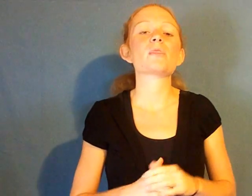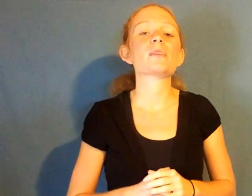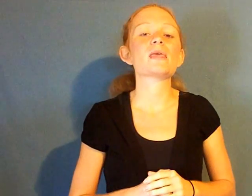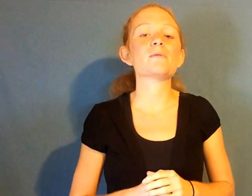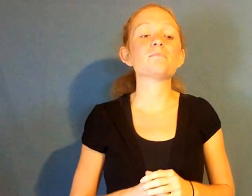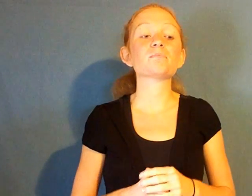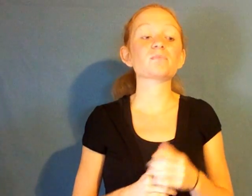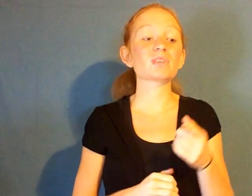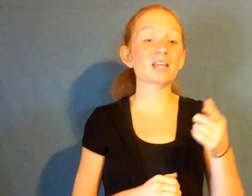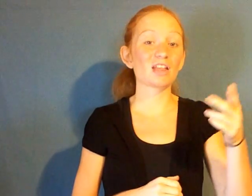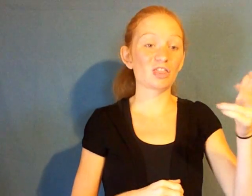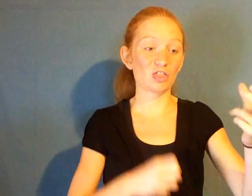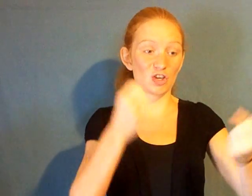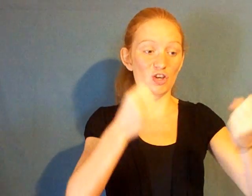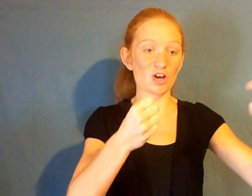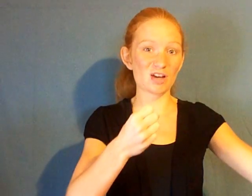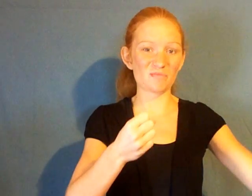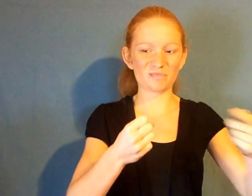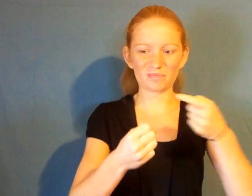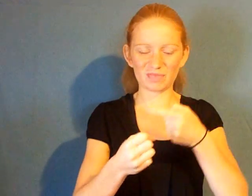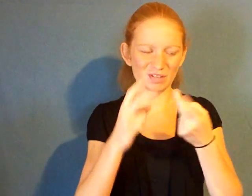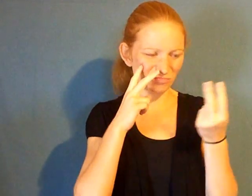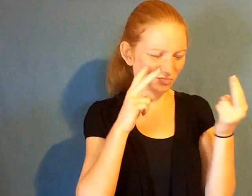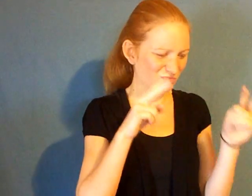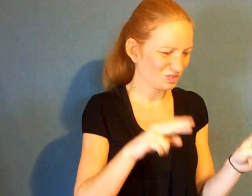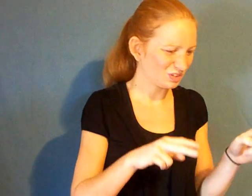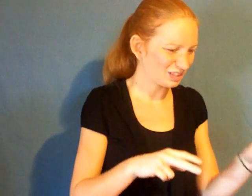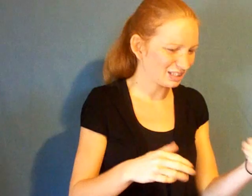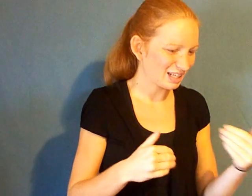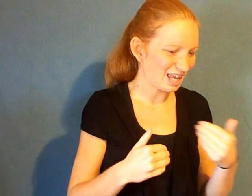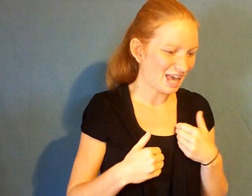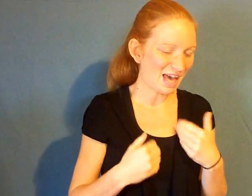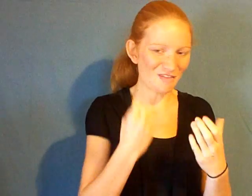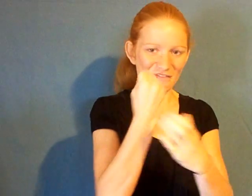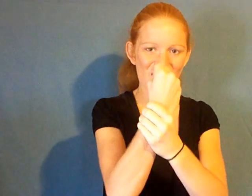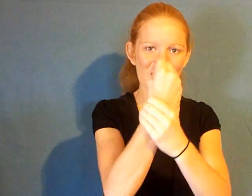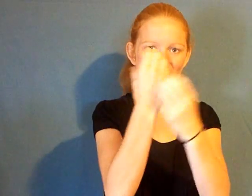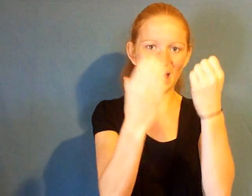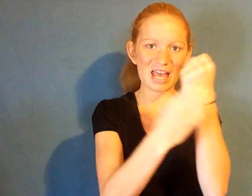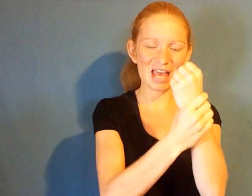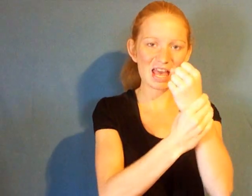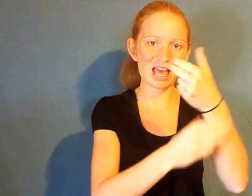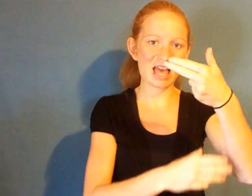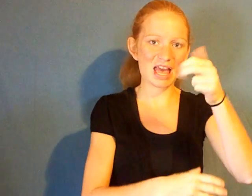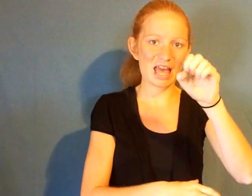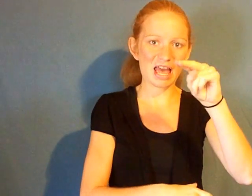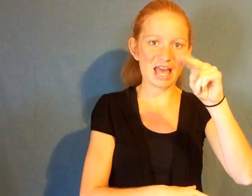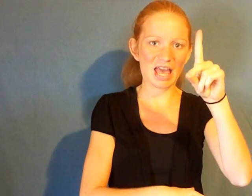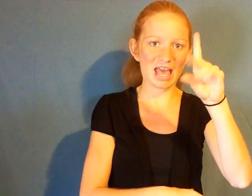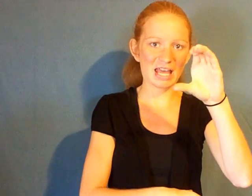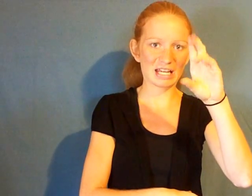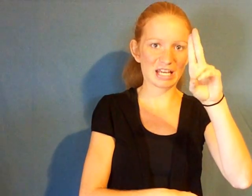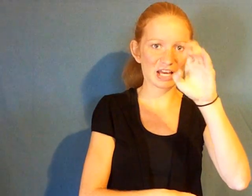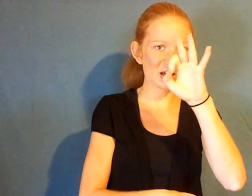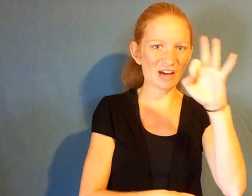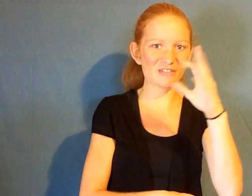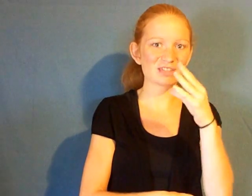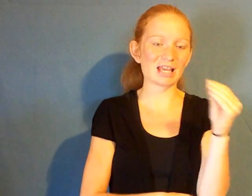he had handcuffs and he had like a pellet gun and things like that. Well, the lesson to be learned, and it was really cool because Matt